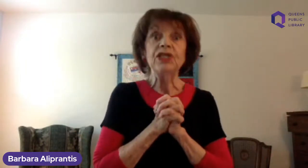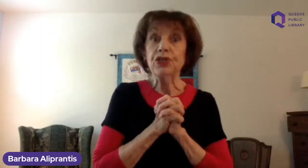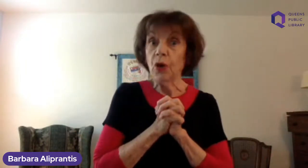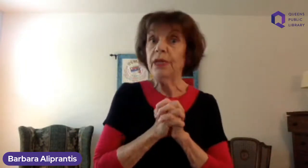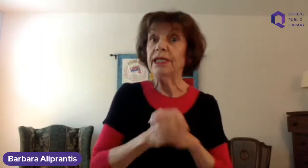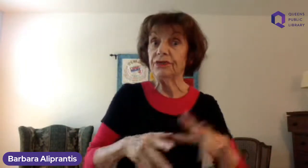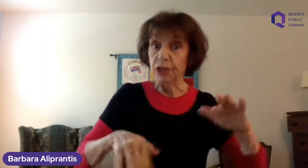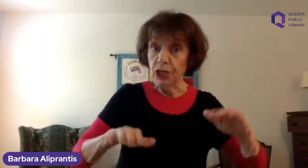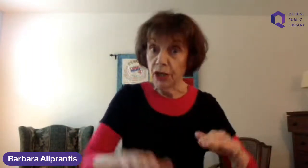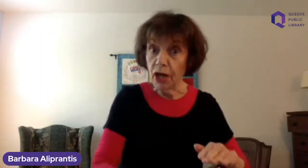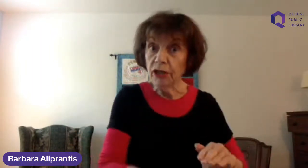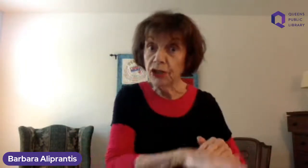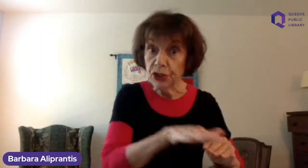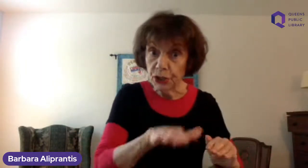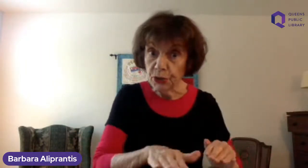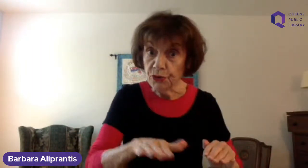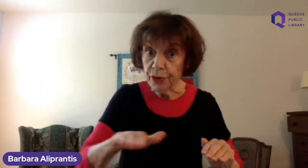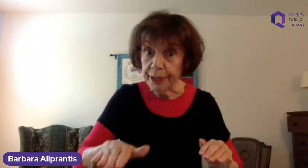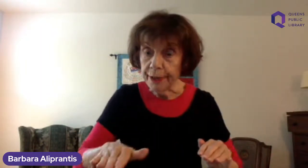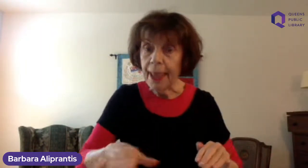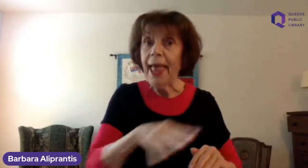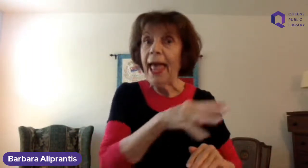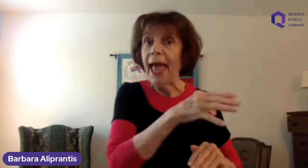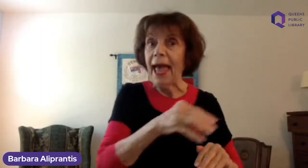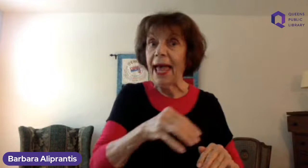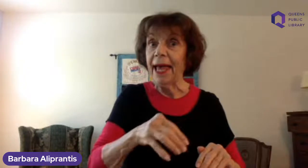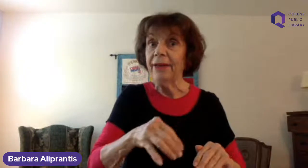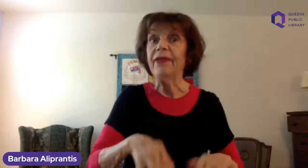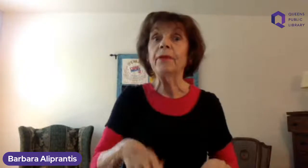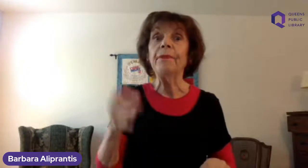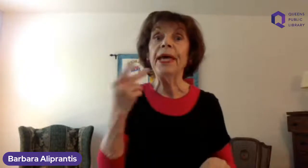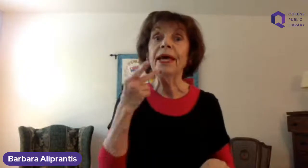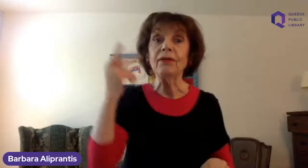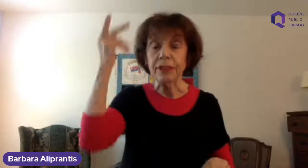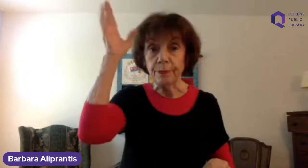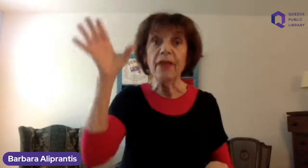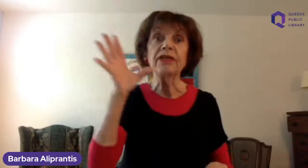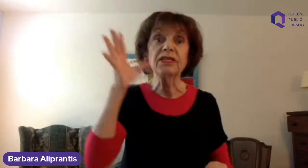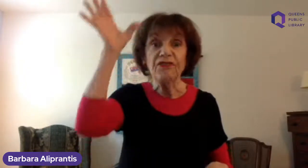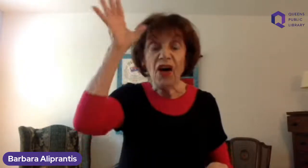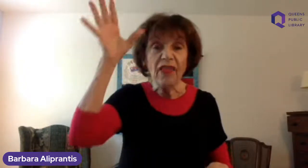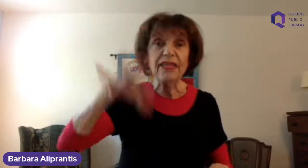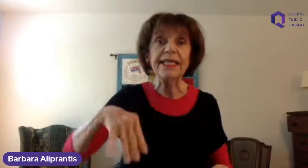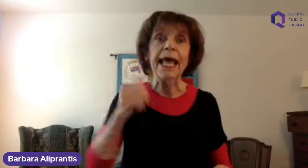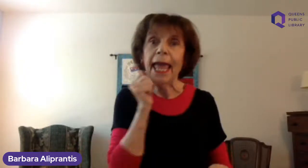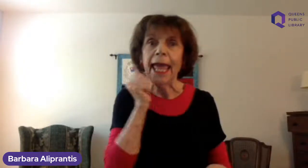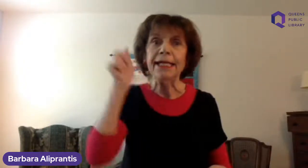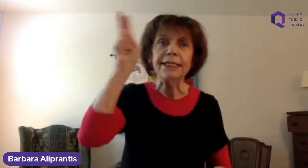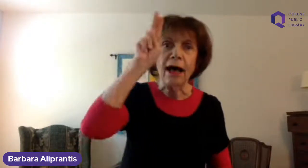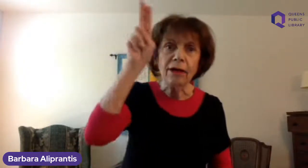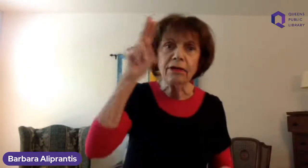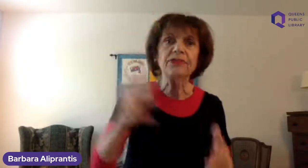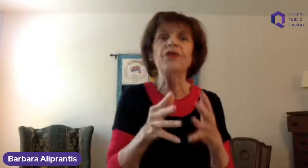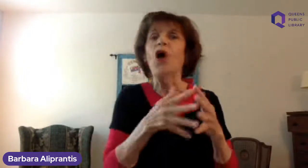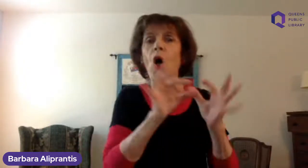this show is for young children and their parents, mothers, fathers, aunts, uncles, for the